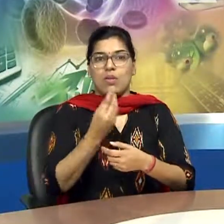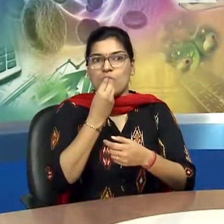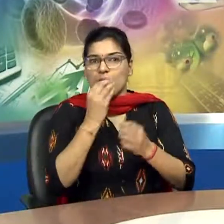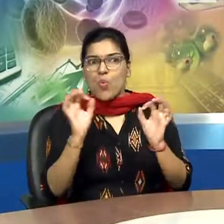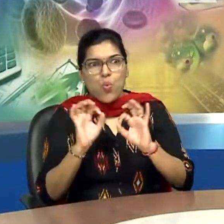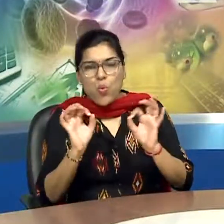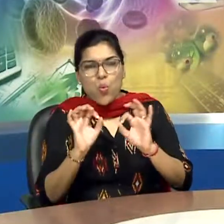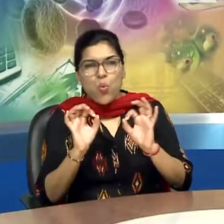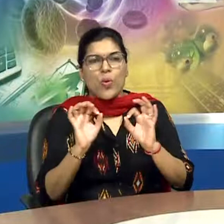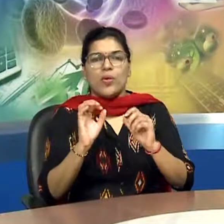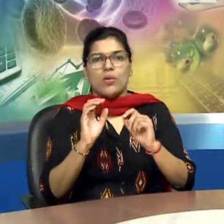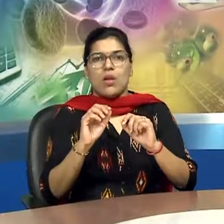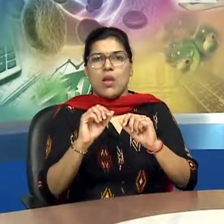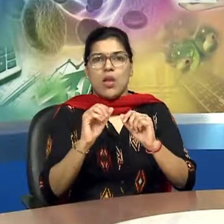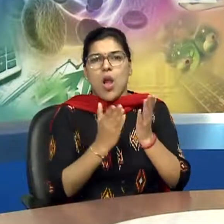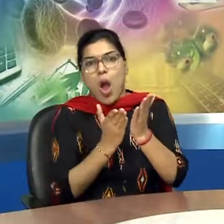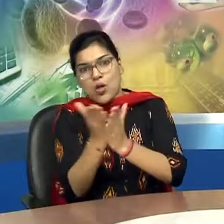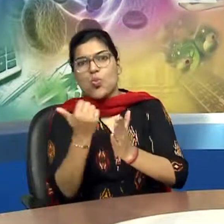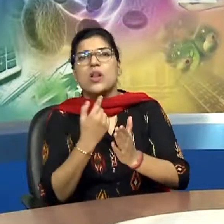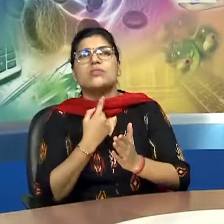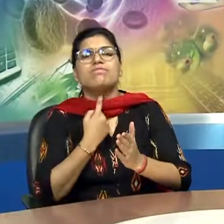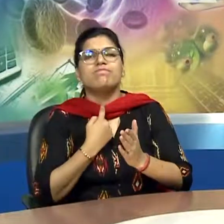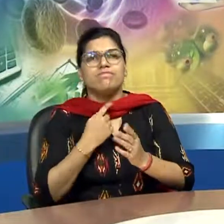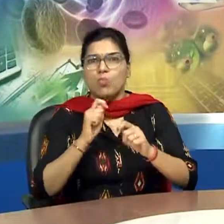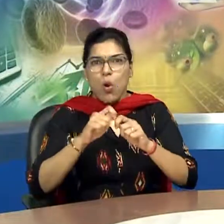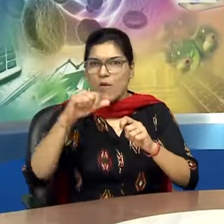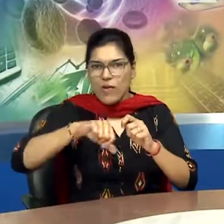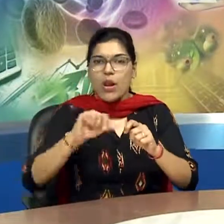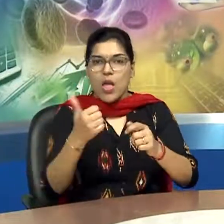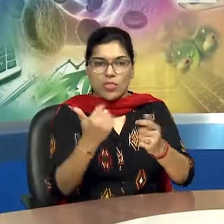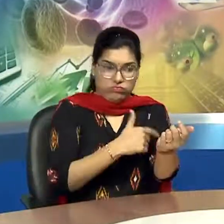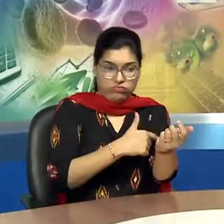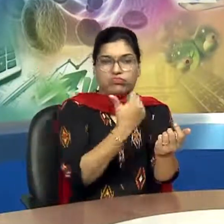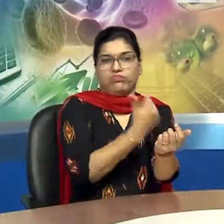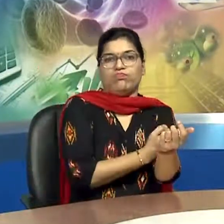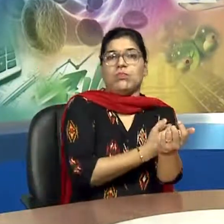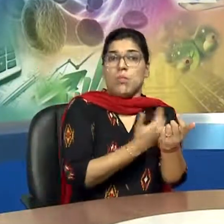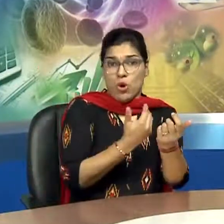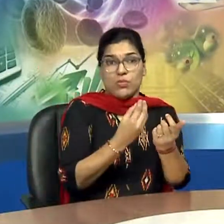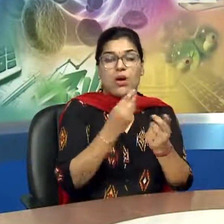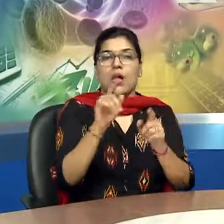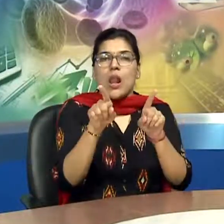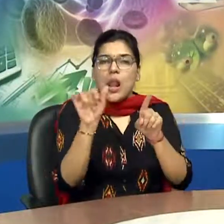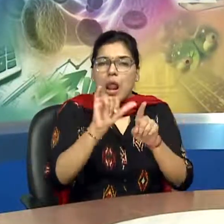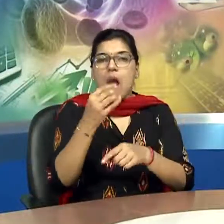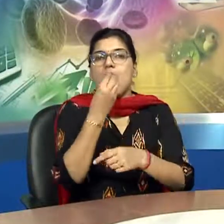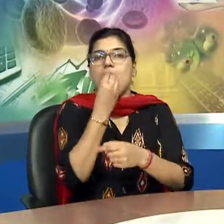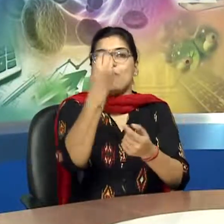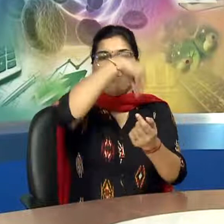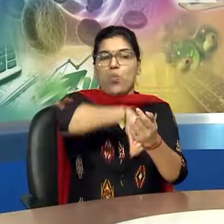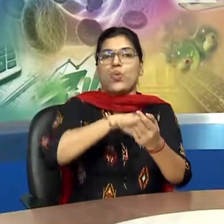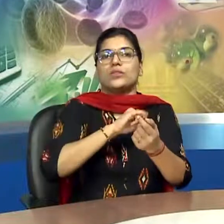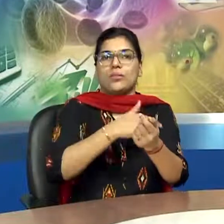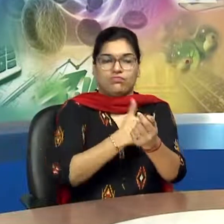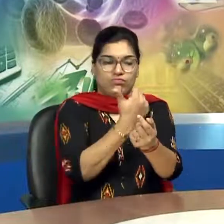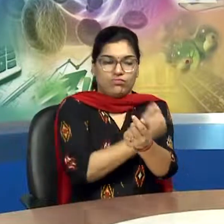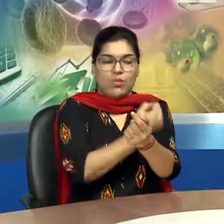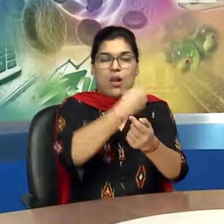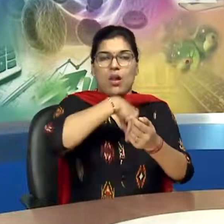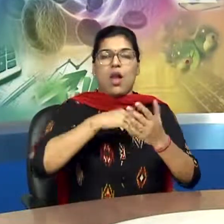food, and also sometime we receive the vaccination or some addiction or some